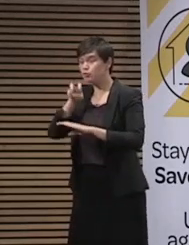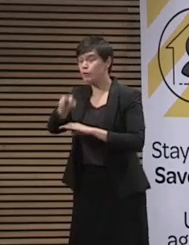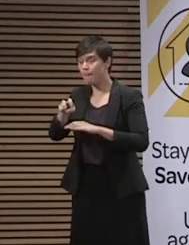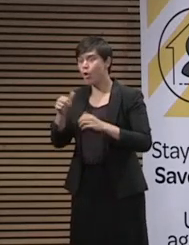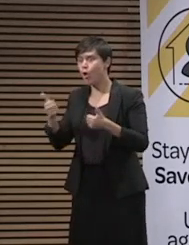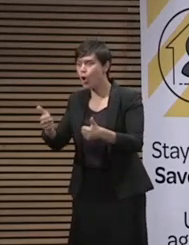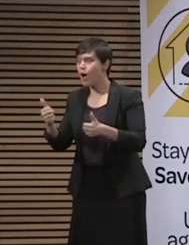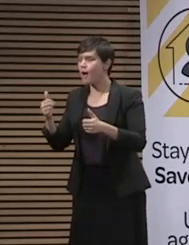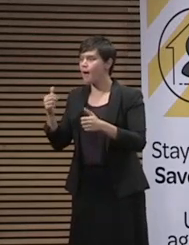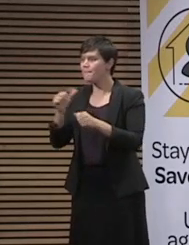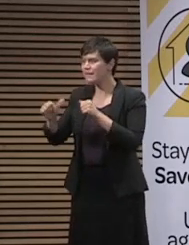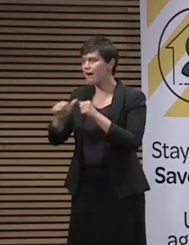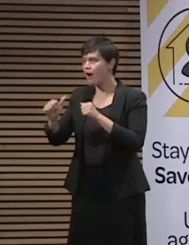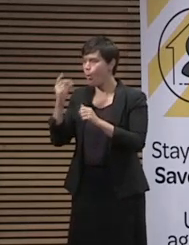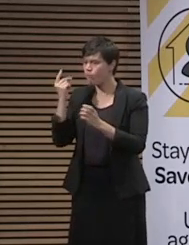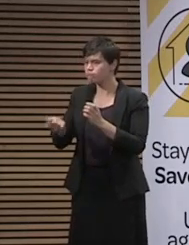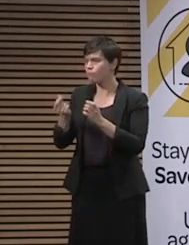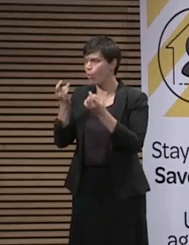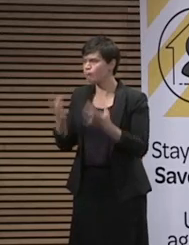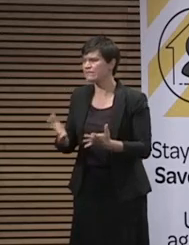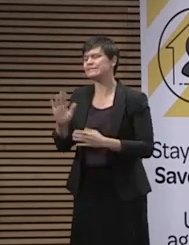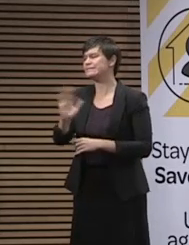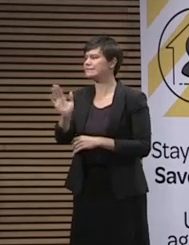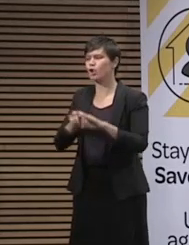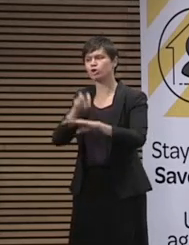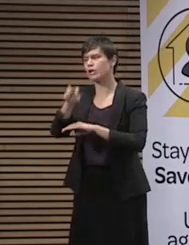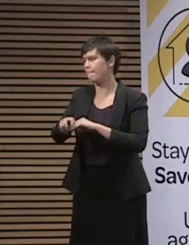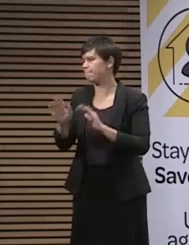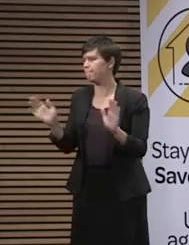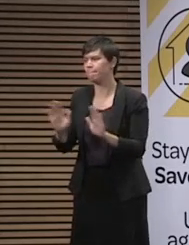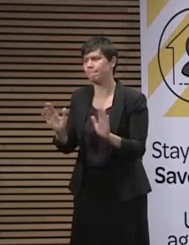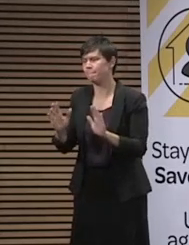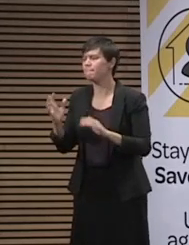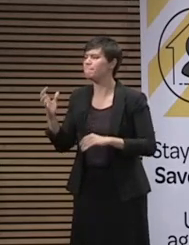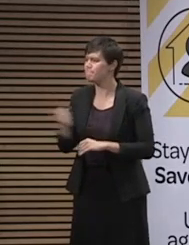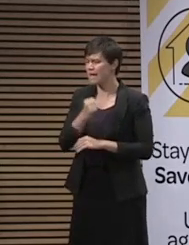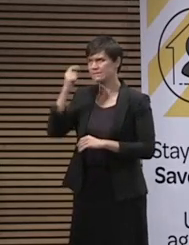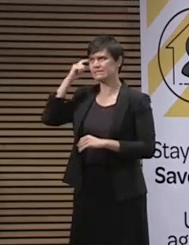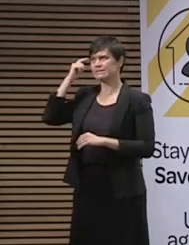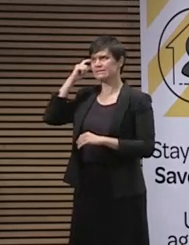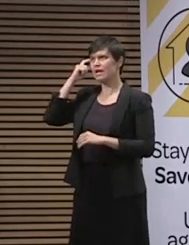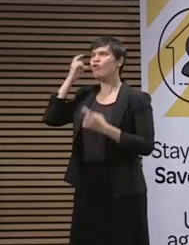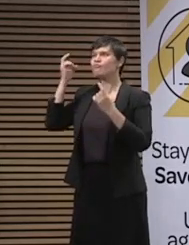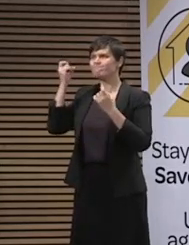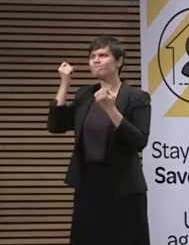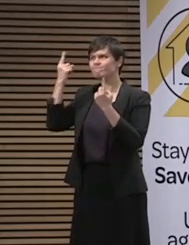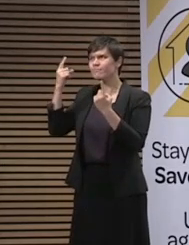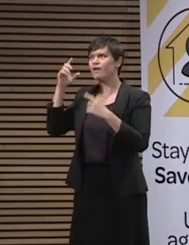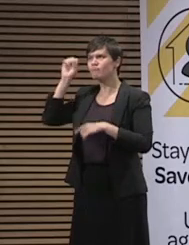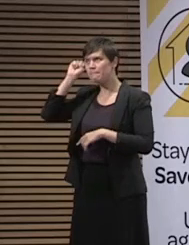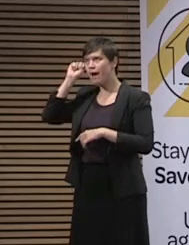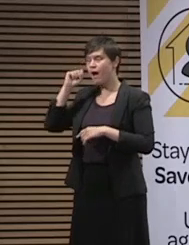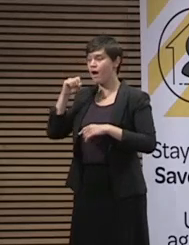stage. And so, of course, we must remember that there is a considerable lag time in any of